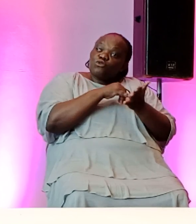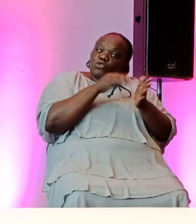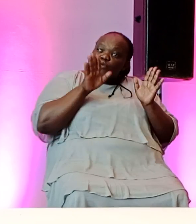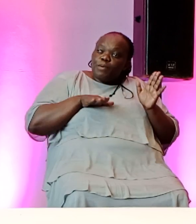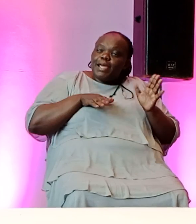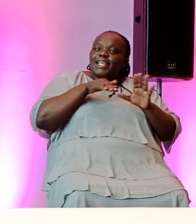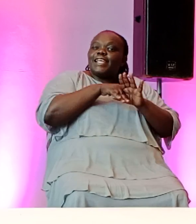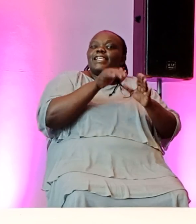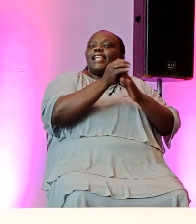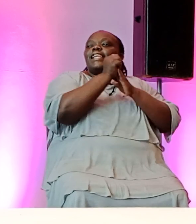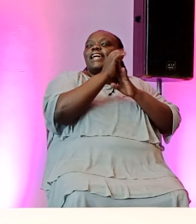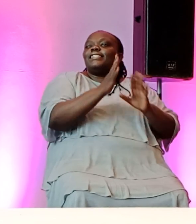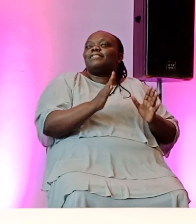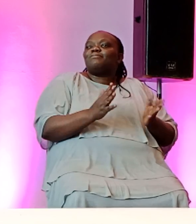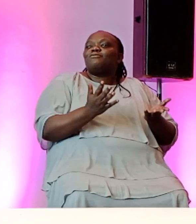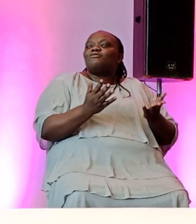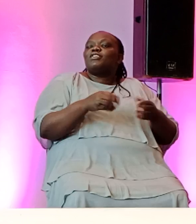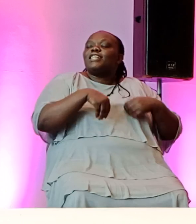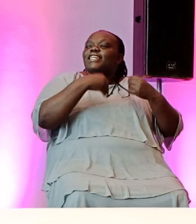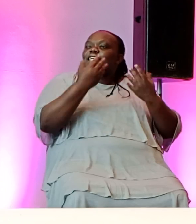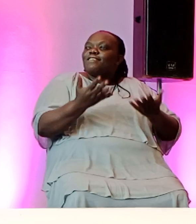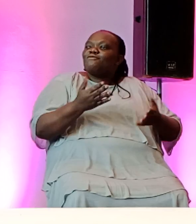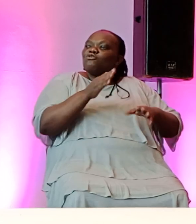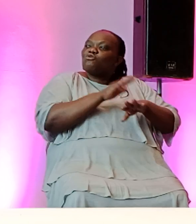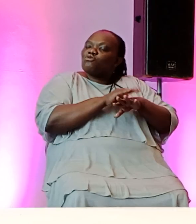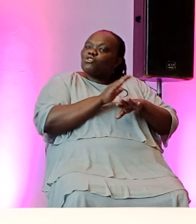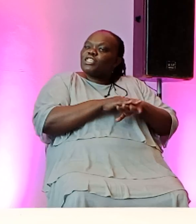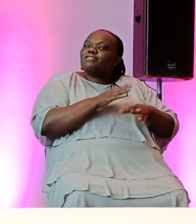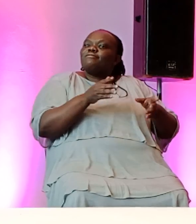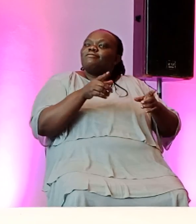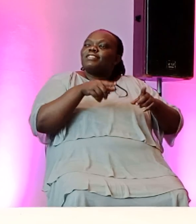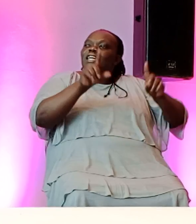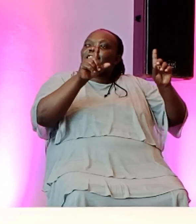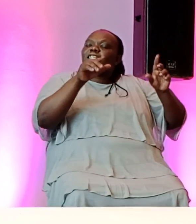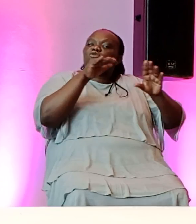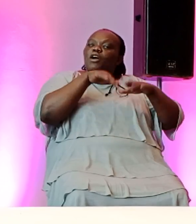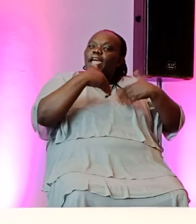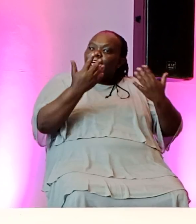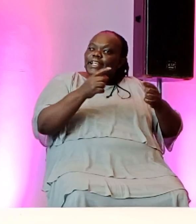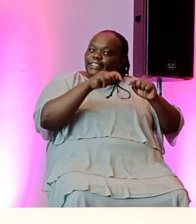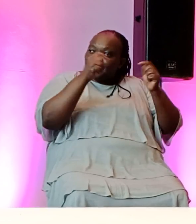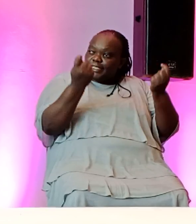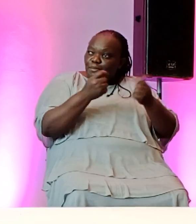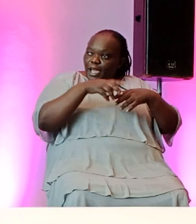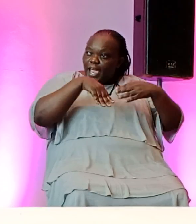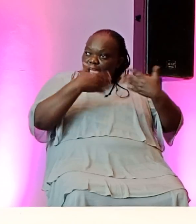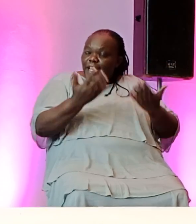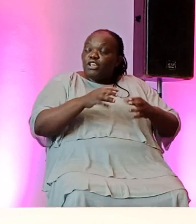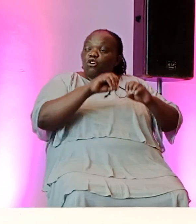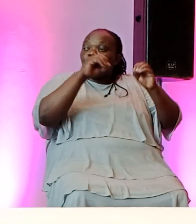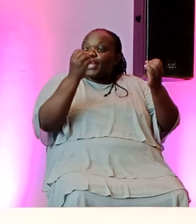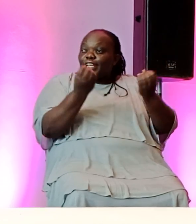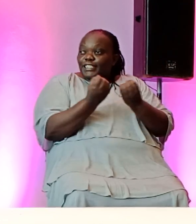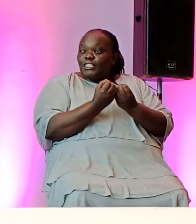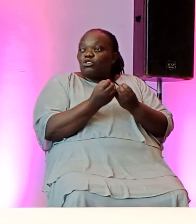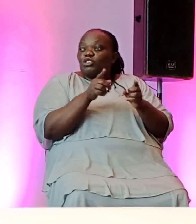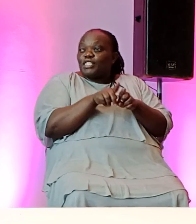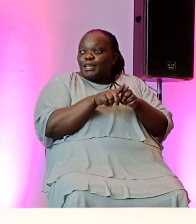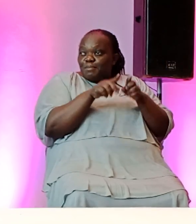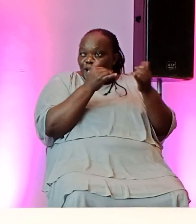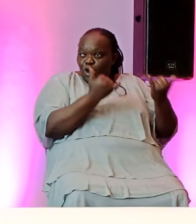in leadership, they do give new perspectives to any team and an organization as a